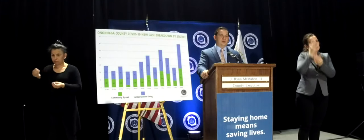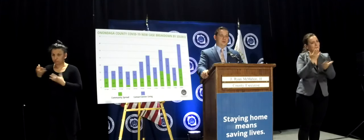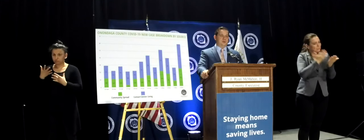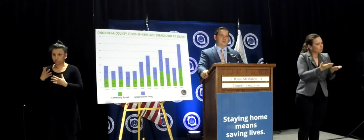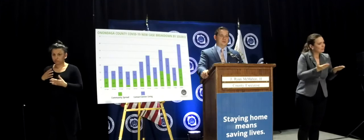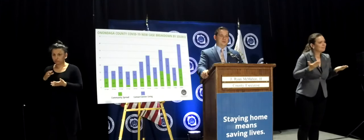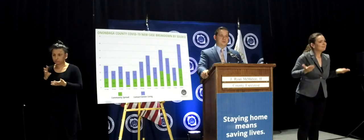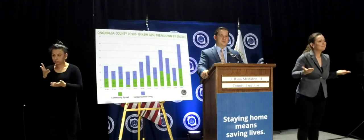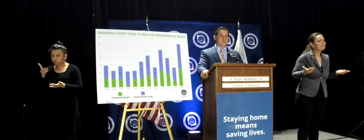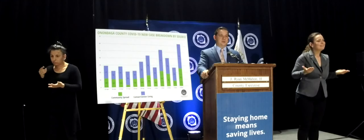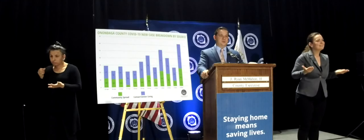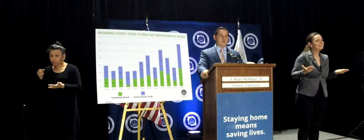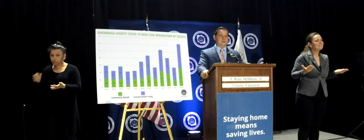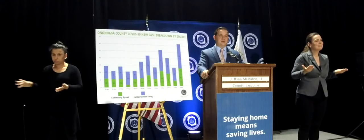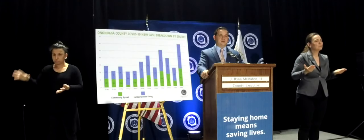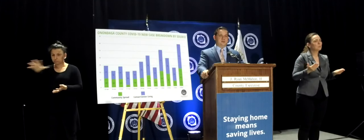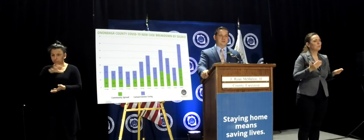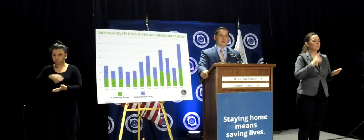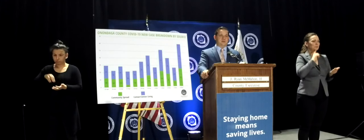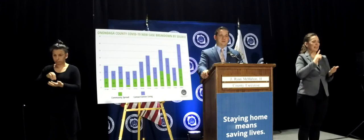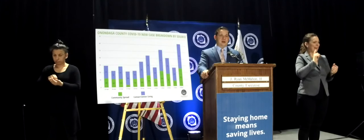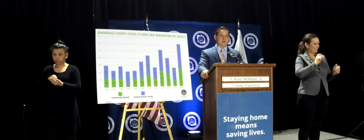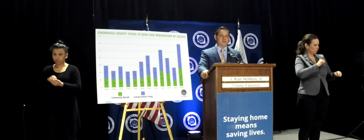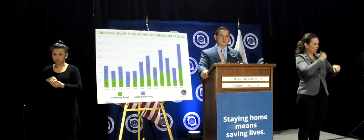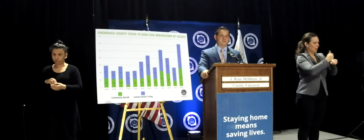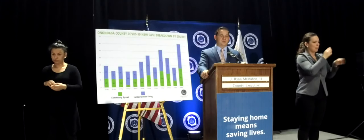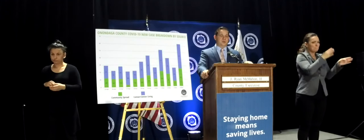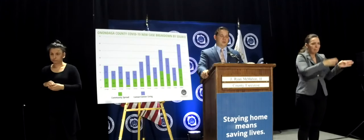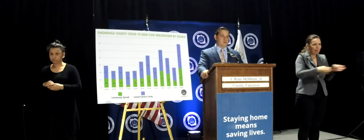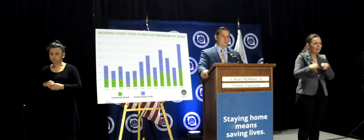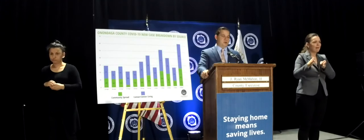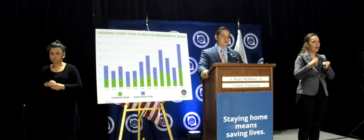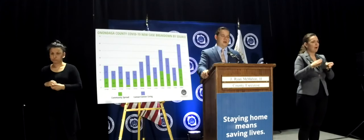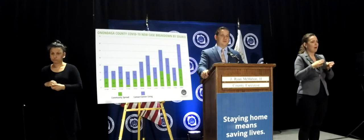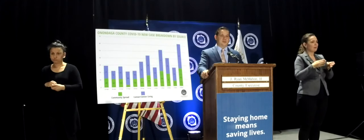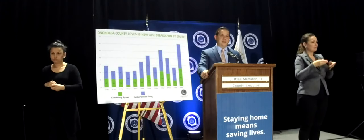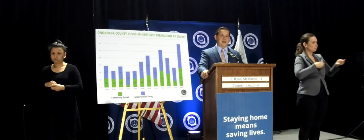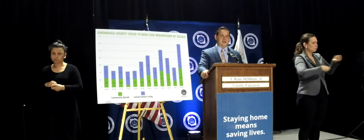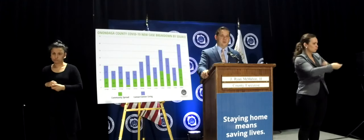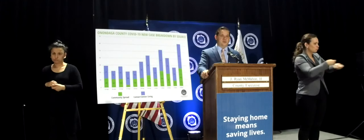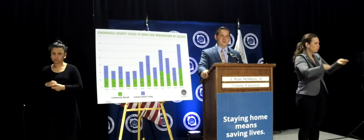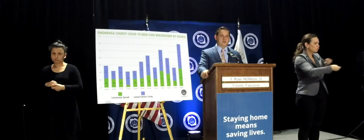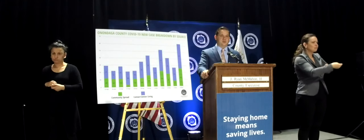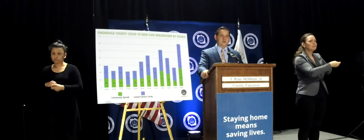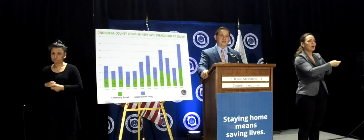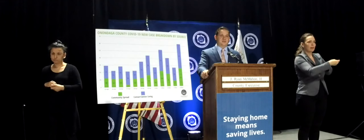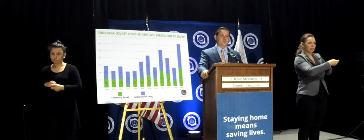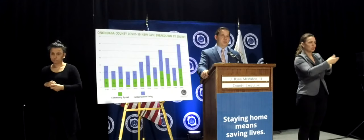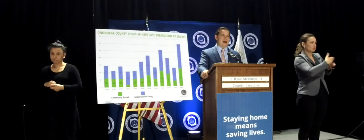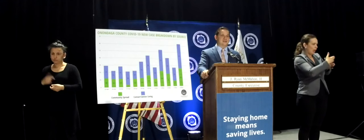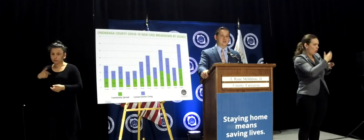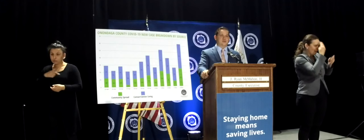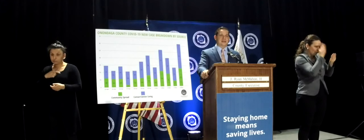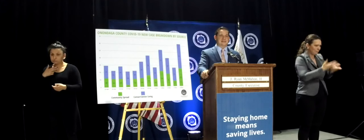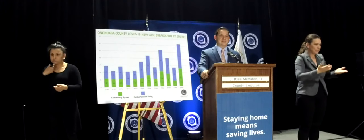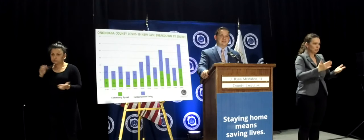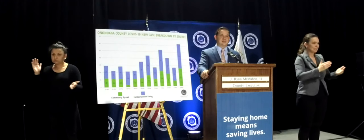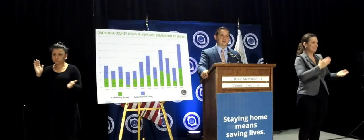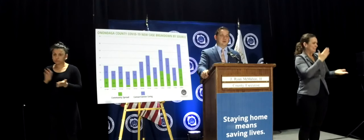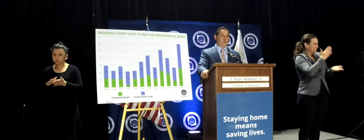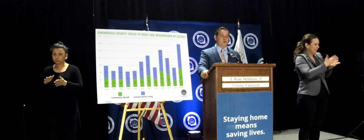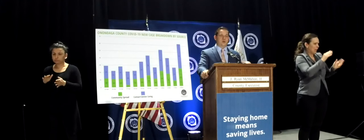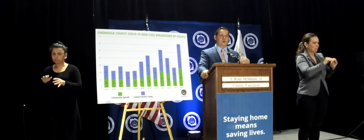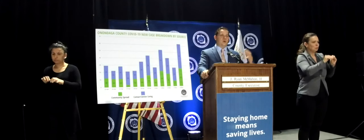everything we're going to do is to limit the spread of this virus based off of the data that we see related to positive